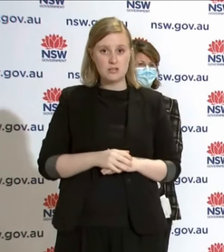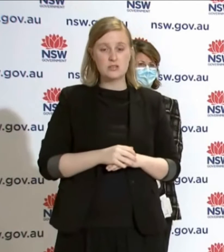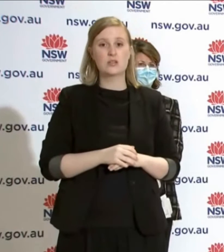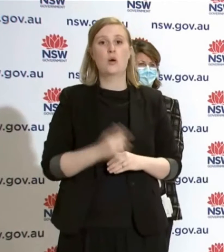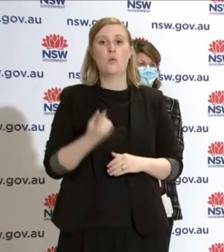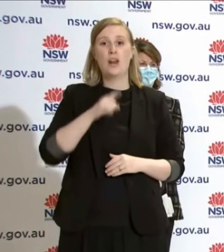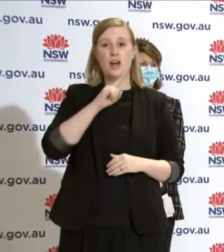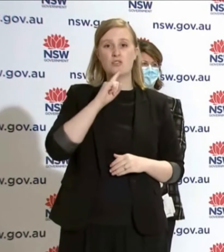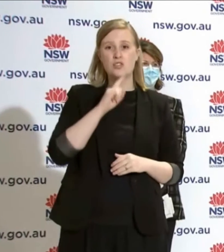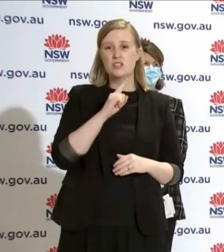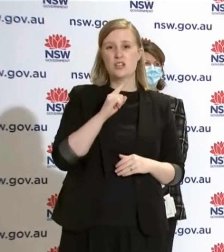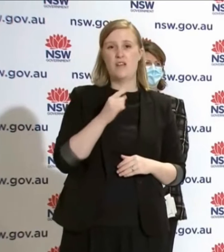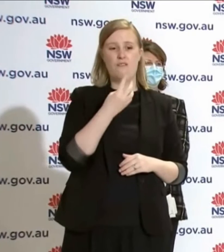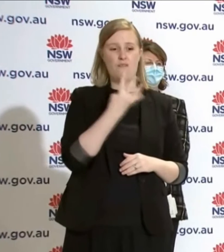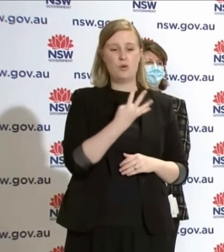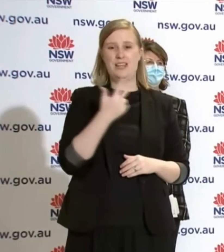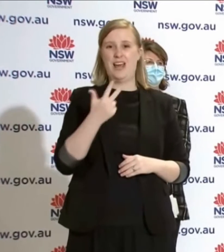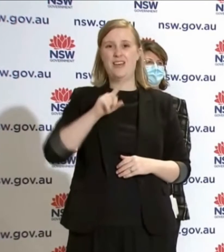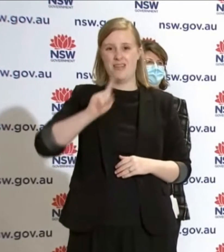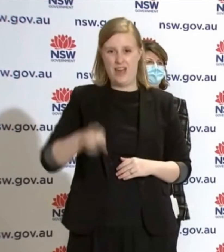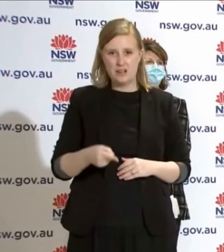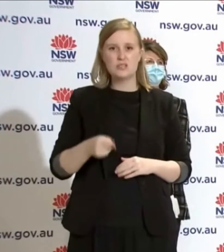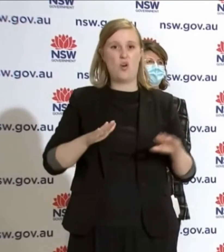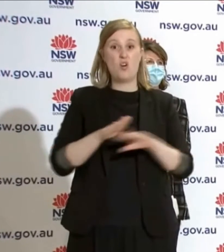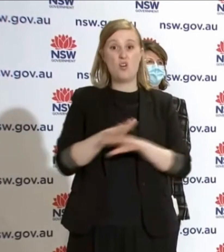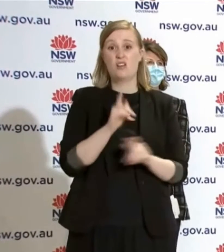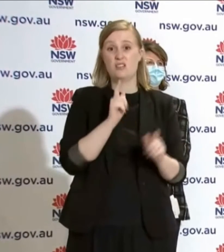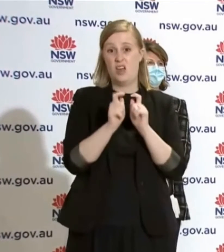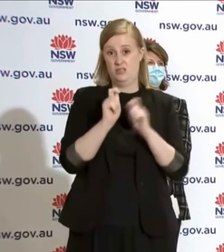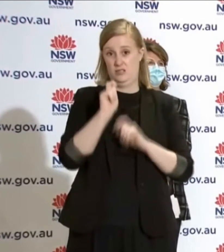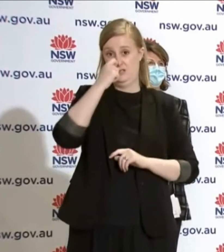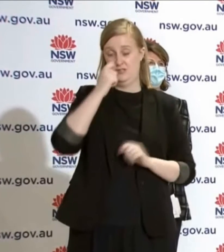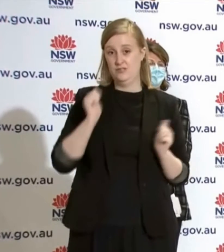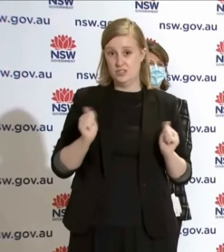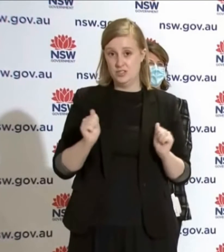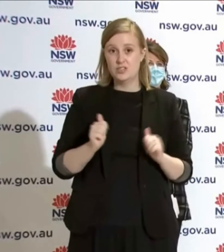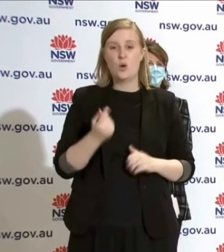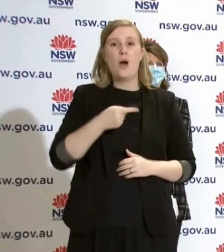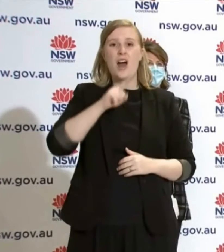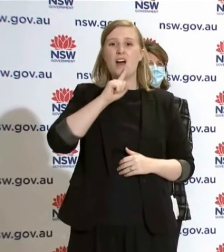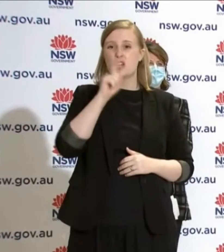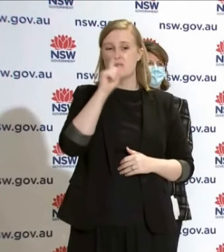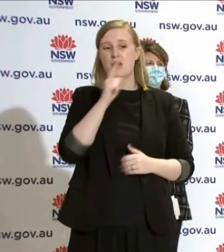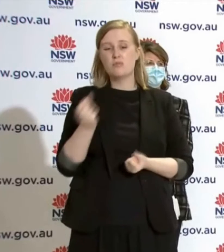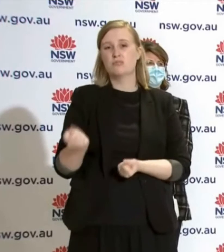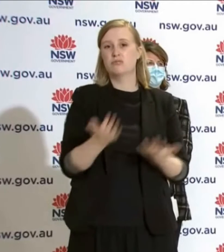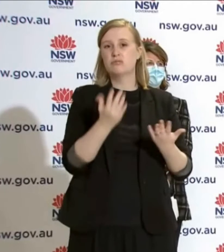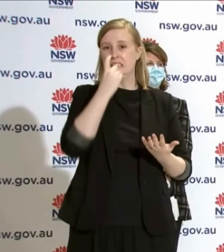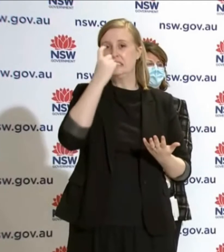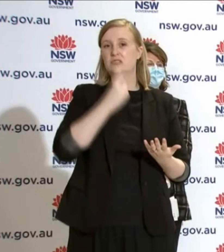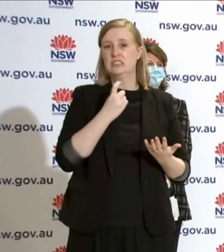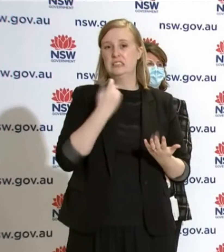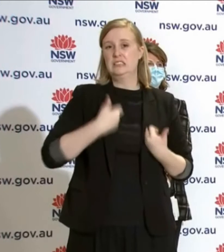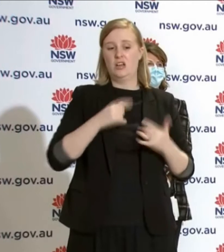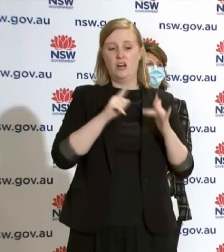138,472 tests. We have 107 cases in ICUs, and some of them across the age span. So again,